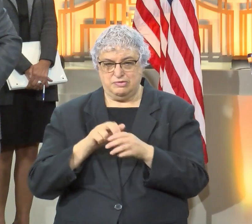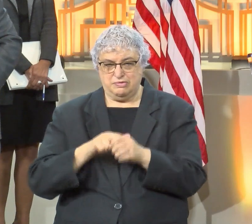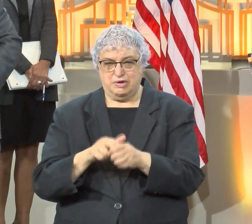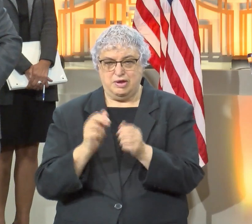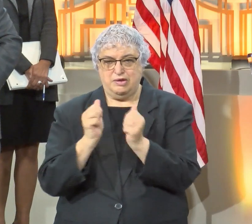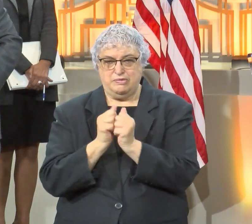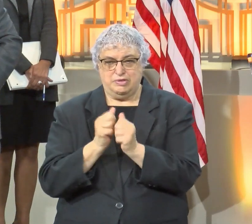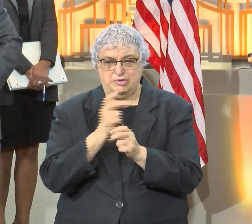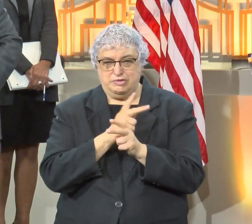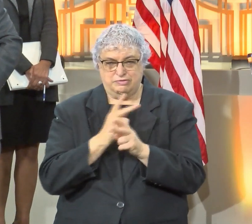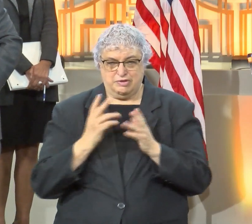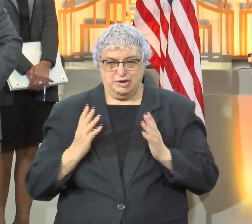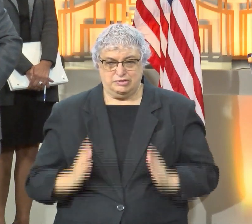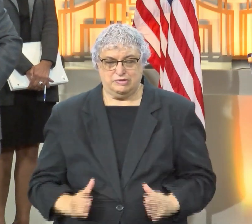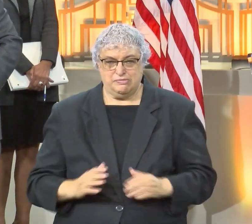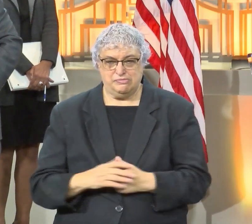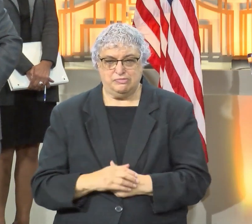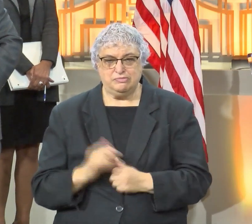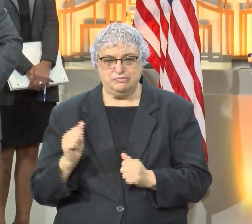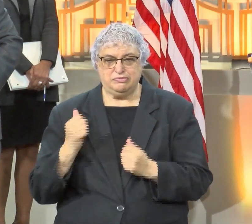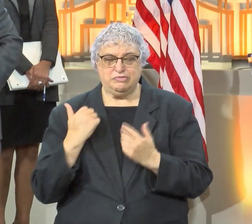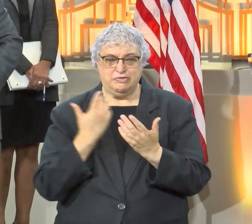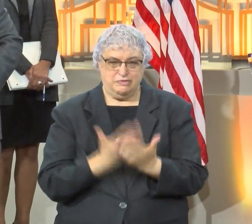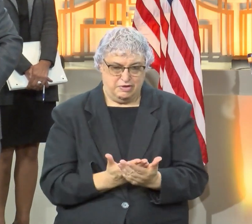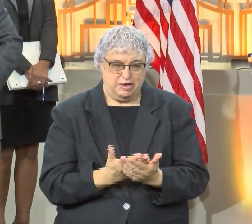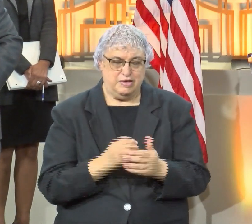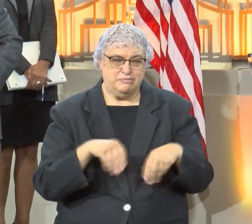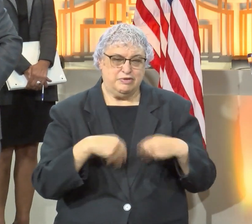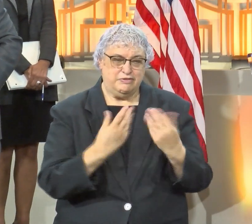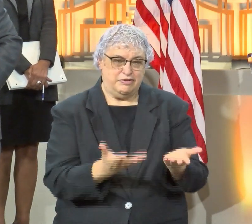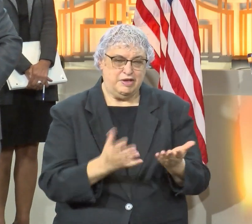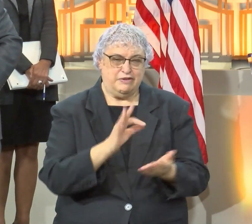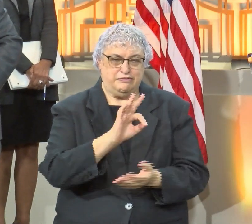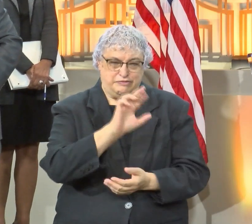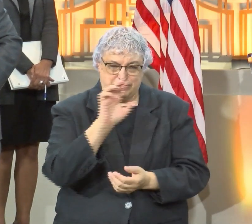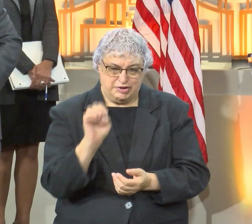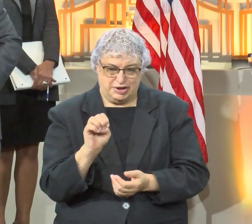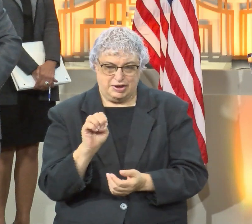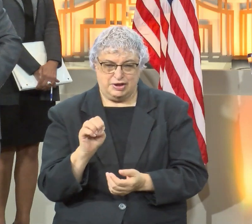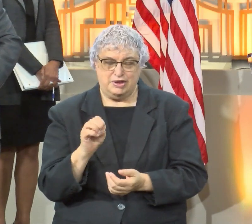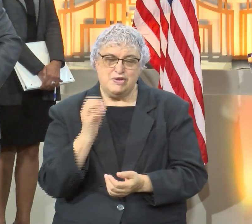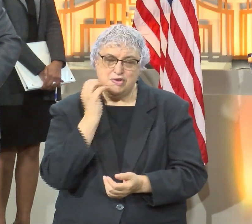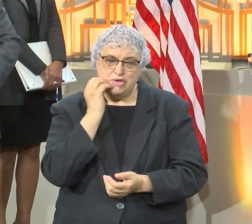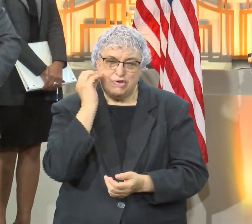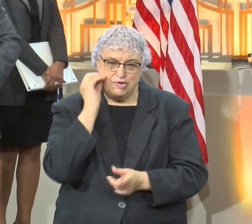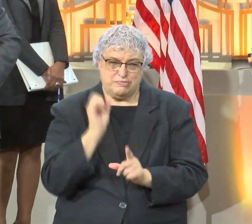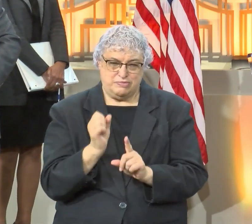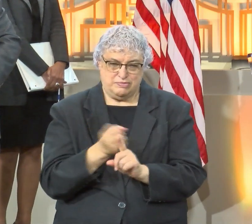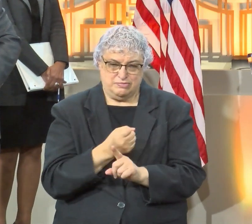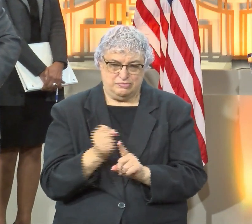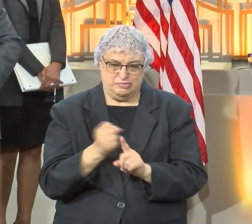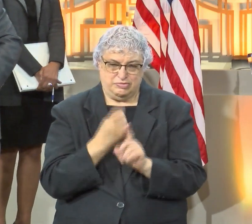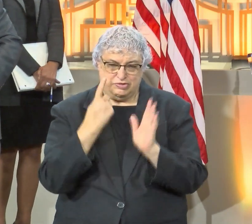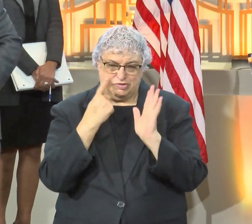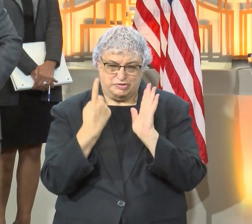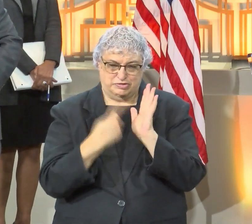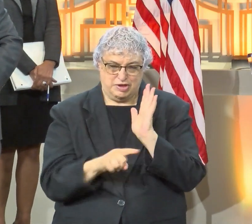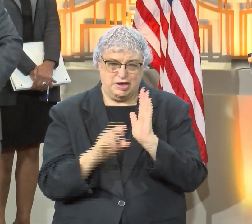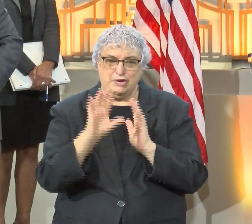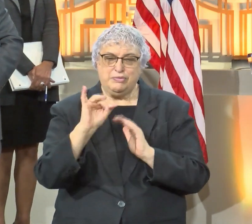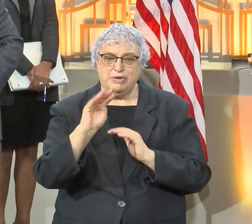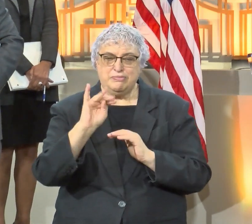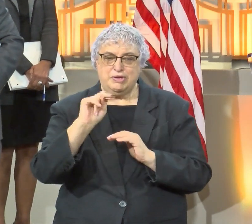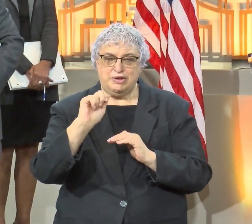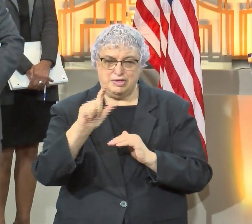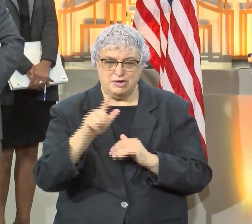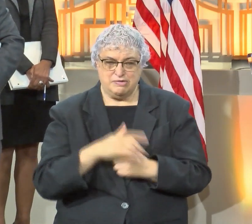a supervisor unit. They will be able to come to the scene and provide a free domestic abuse forensic exam. And then that